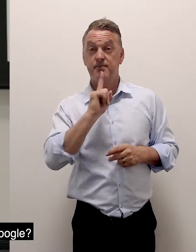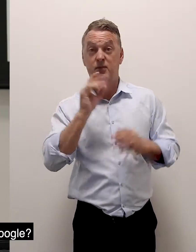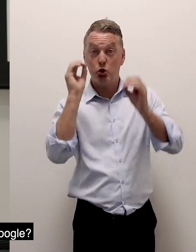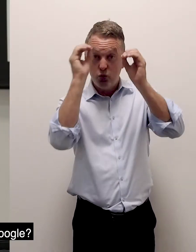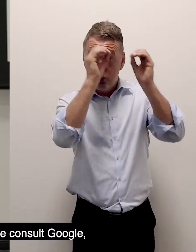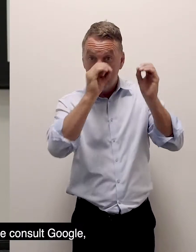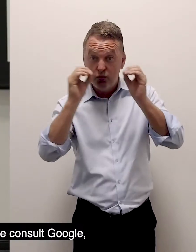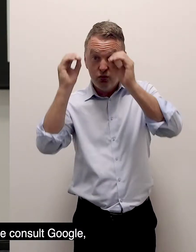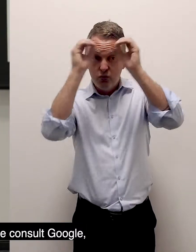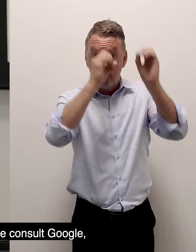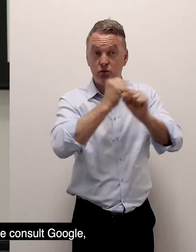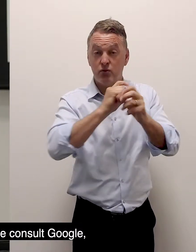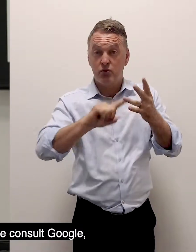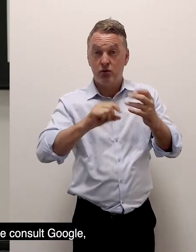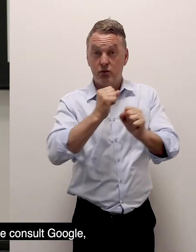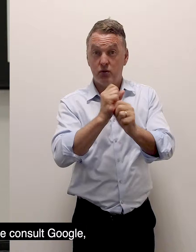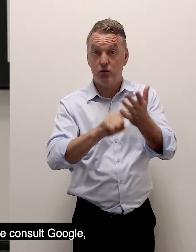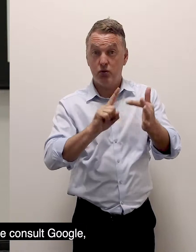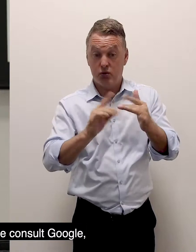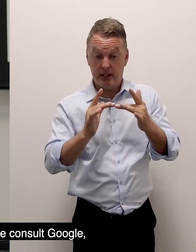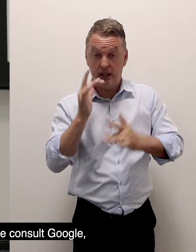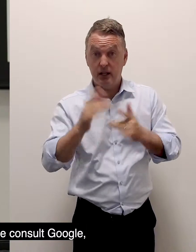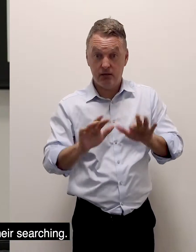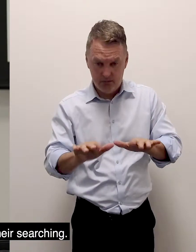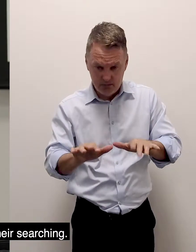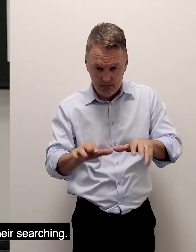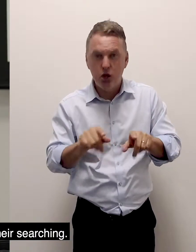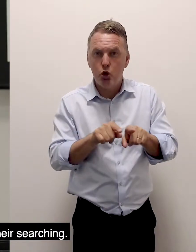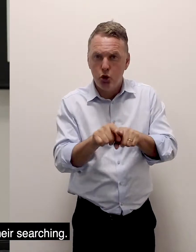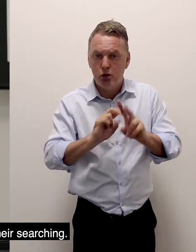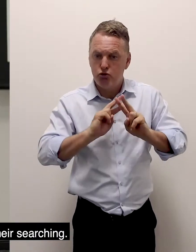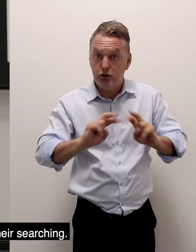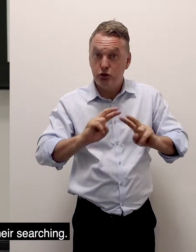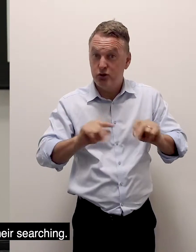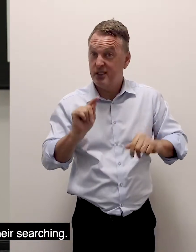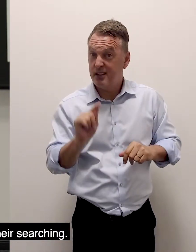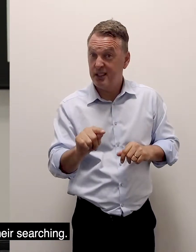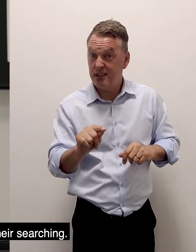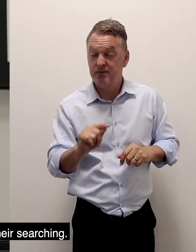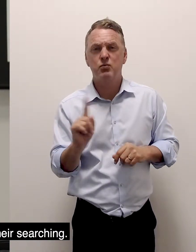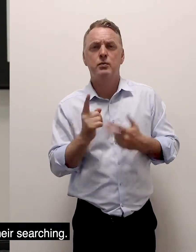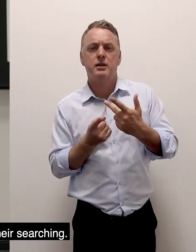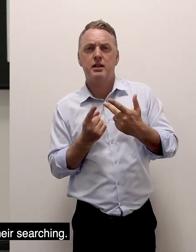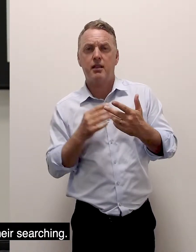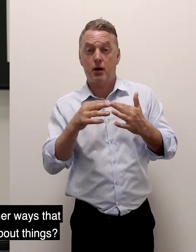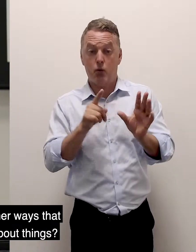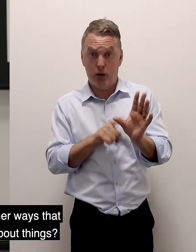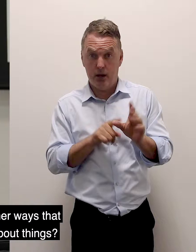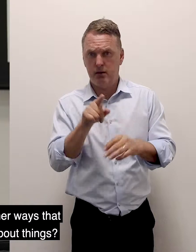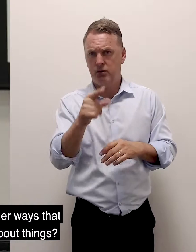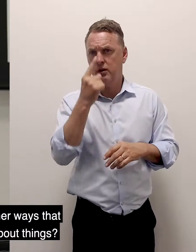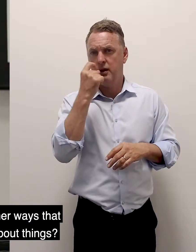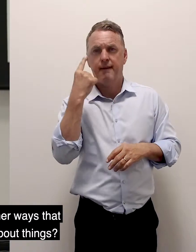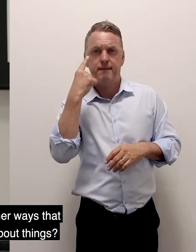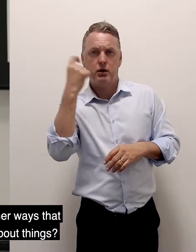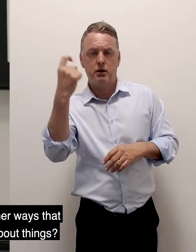So, was that Google? Yeah, yeah. A lot of people consult Google, the internet, they do their searching. What are